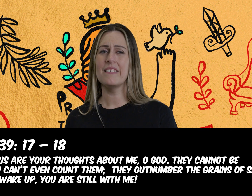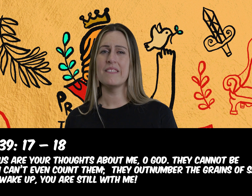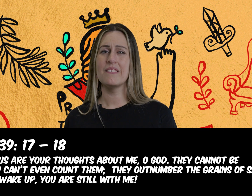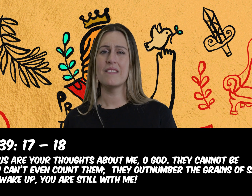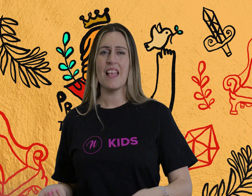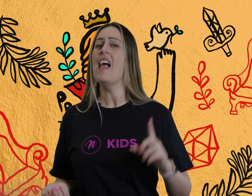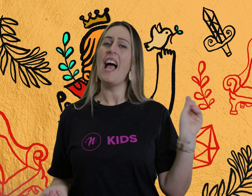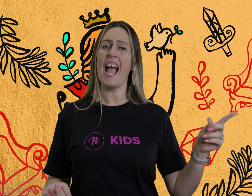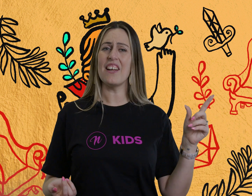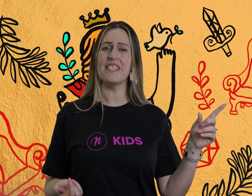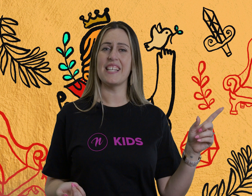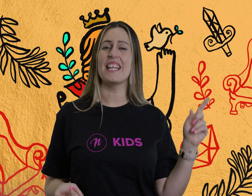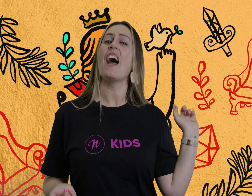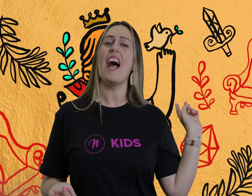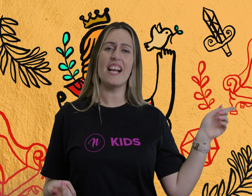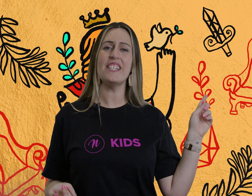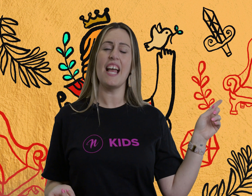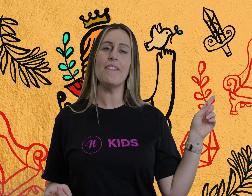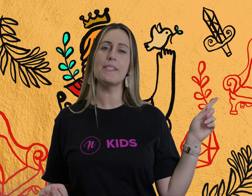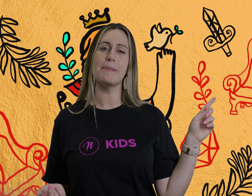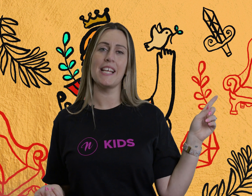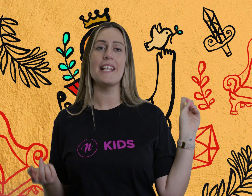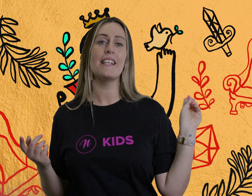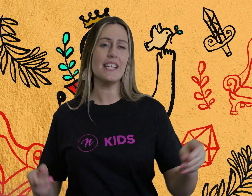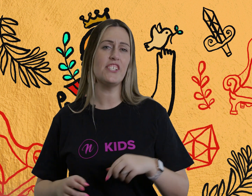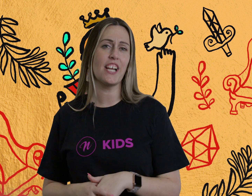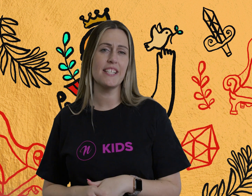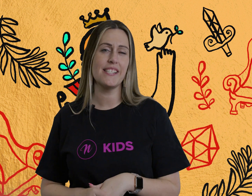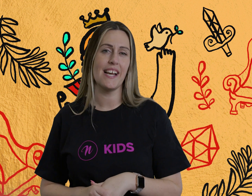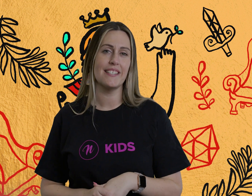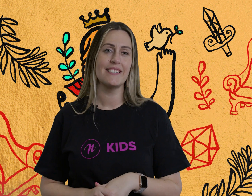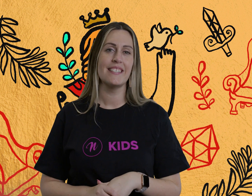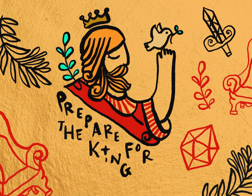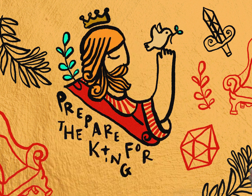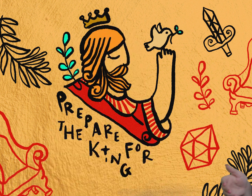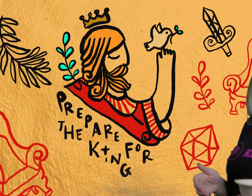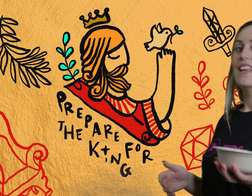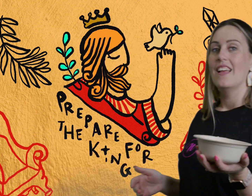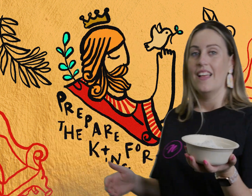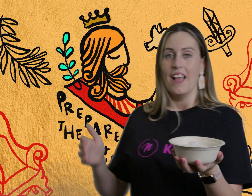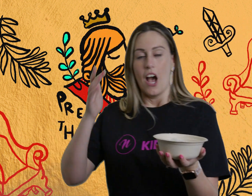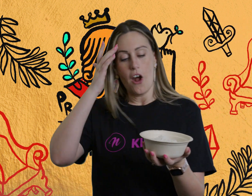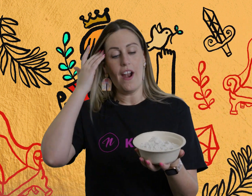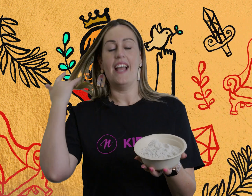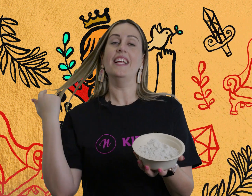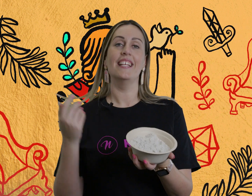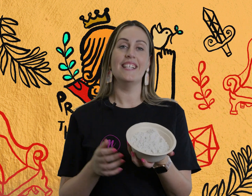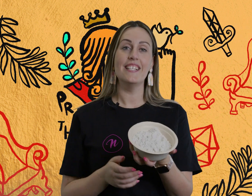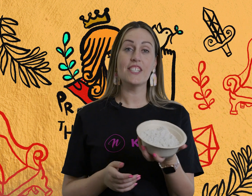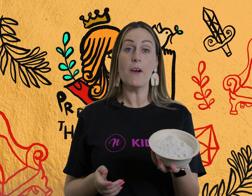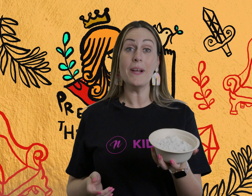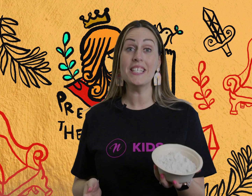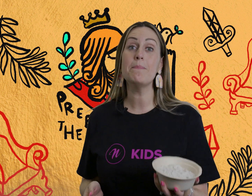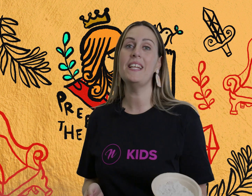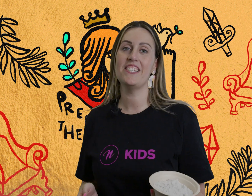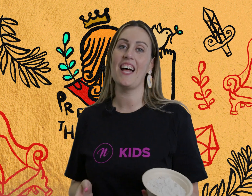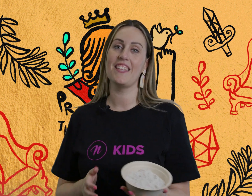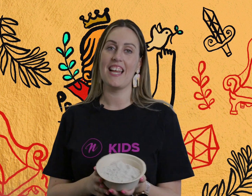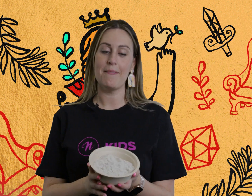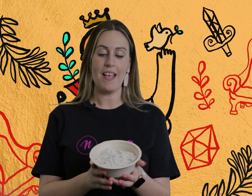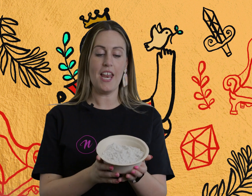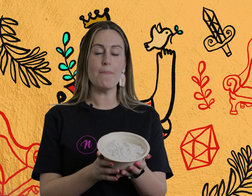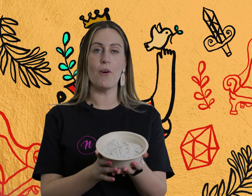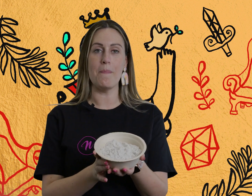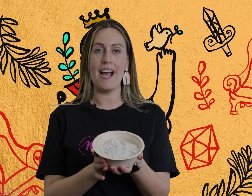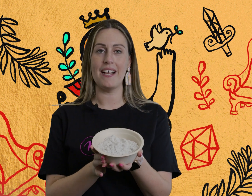1,000,000? Hang on a second, I actually have some sand. Let's check this out. All right, so I went to the beach the